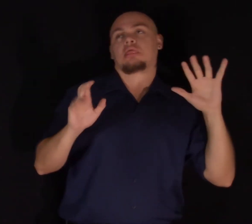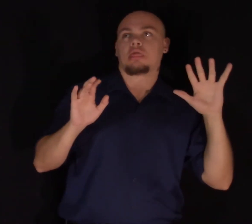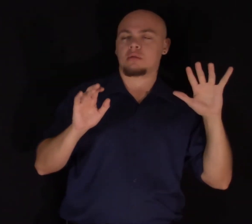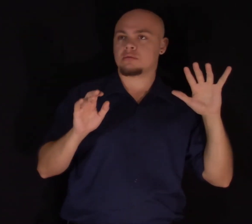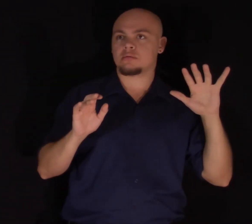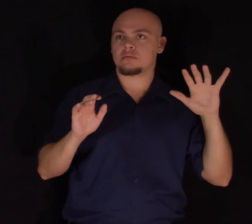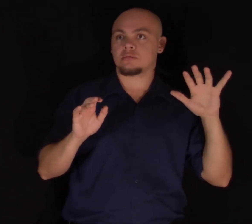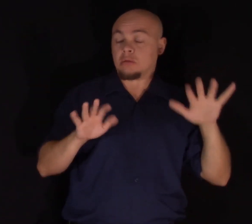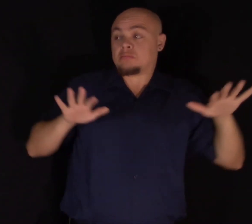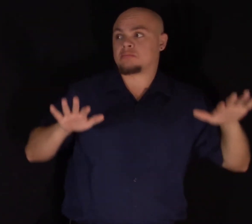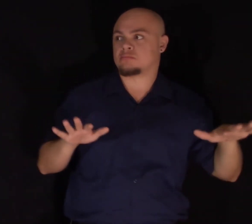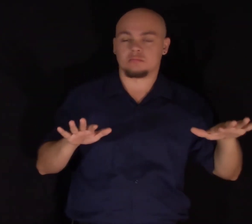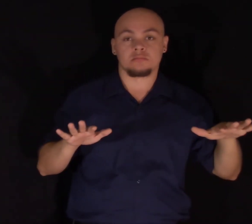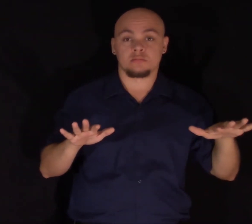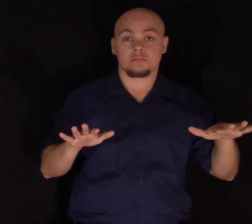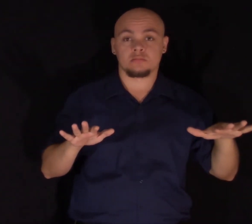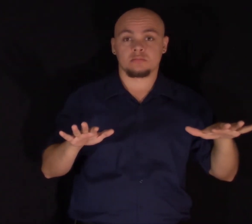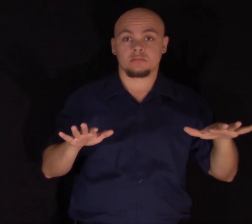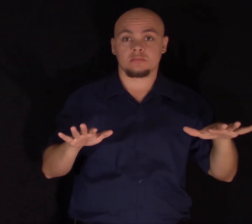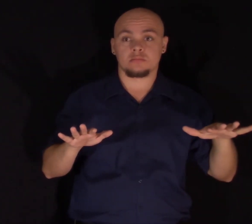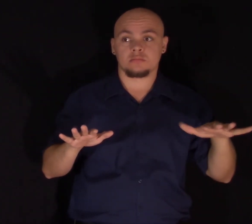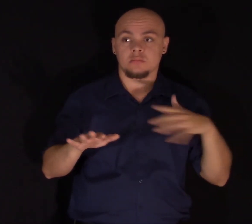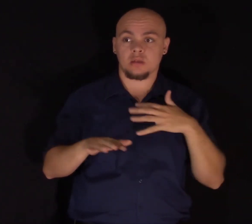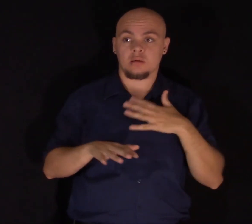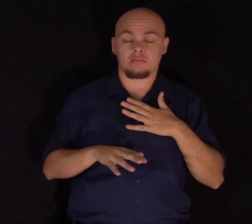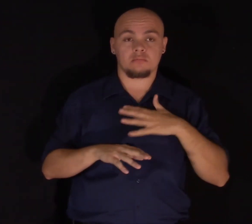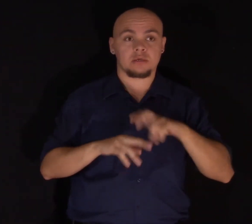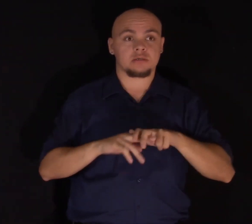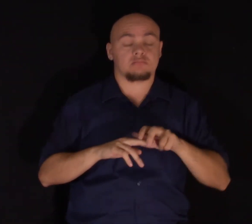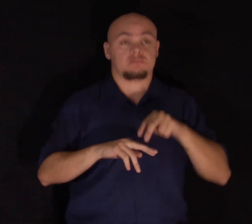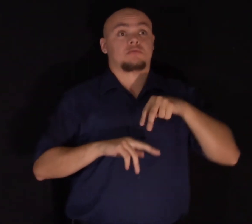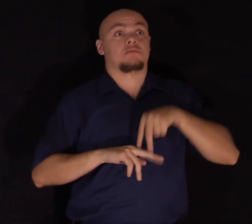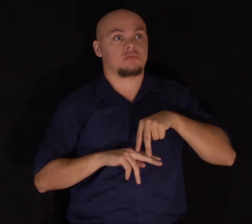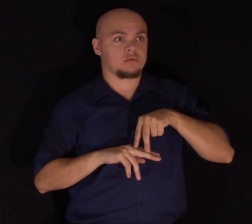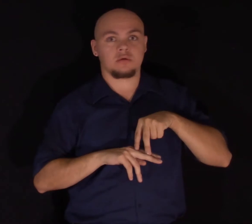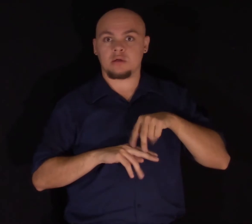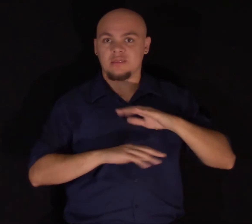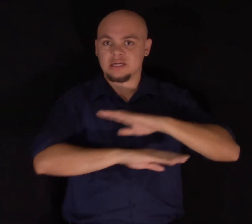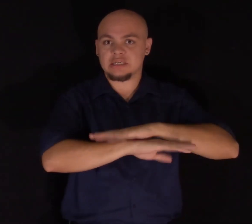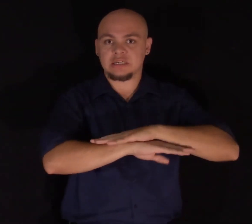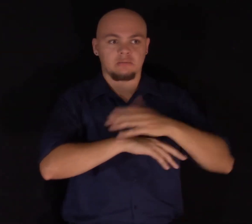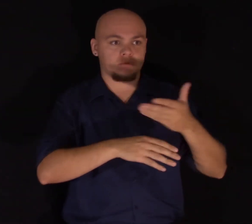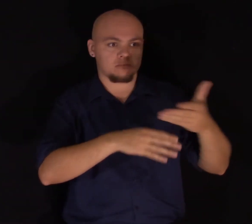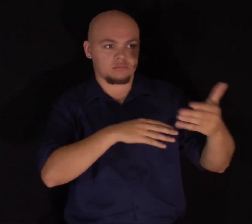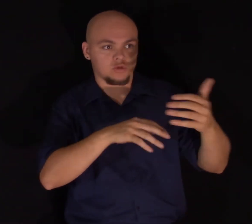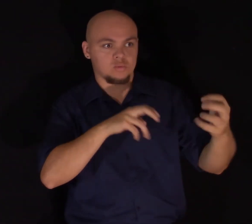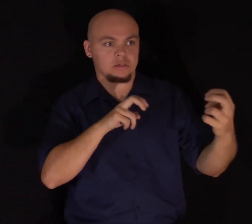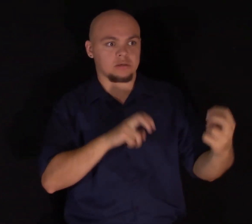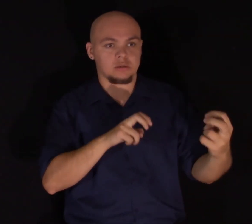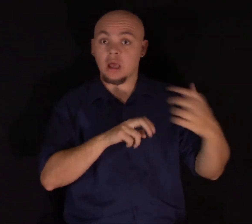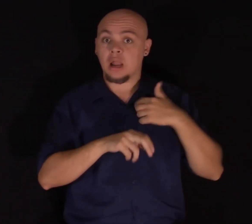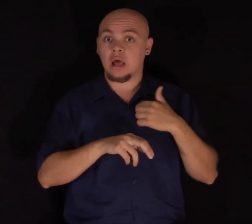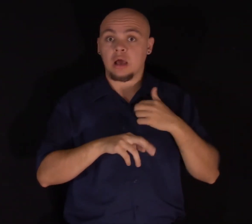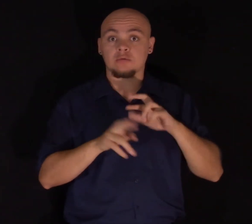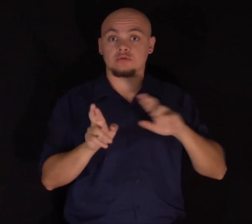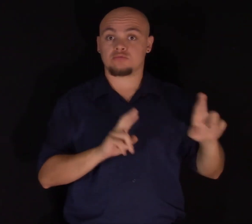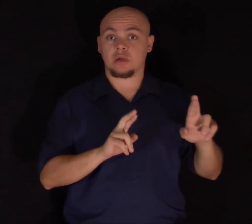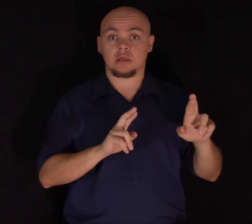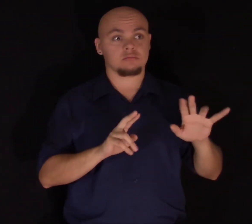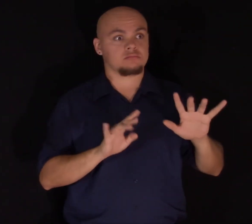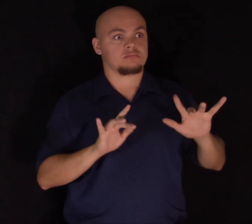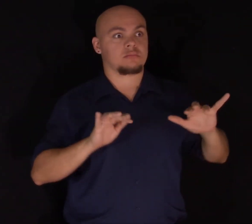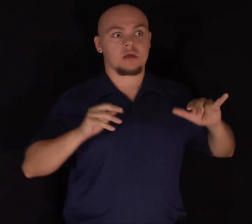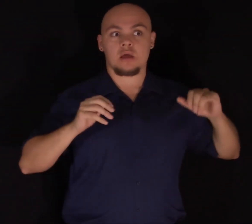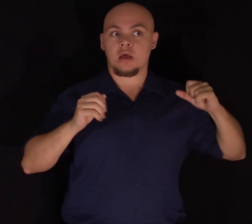and we all jumped. And I popped up out of my seat. There's a table between us. And I was ready to come across that table